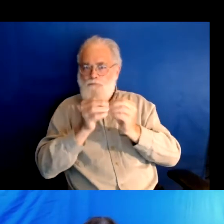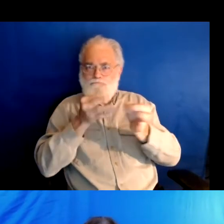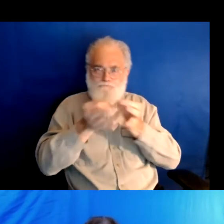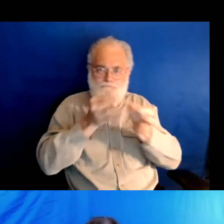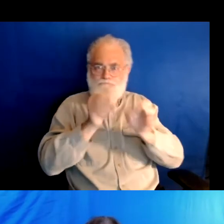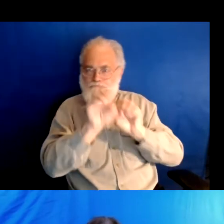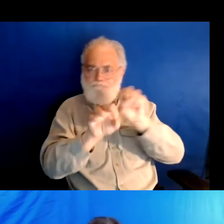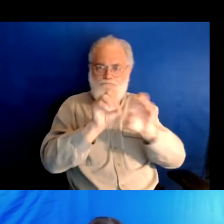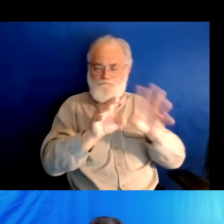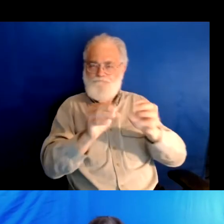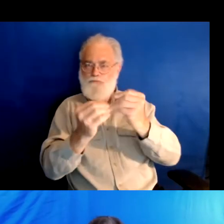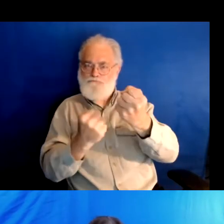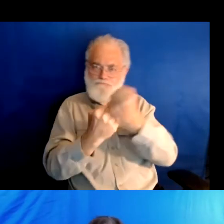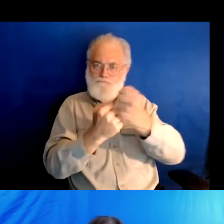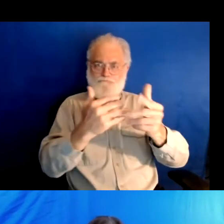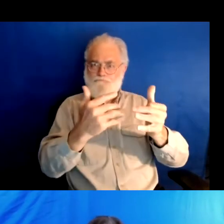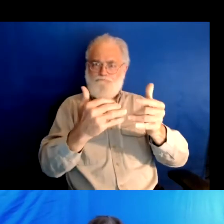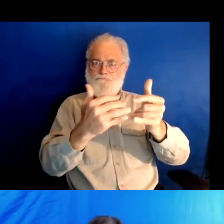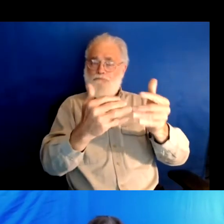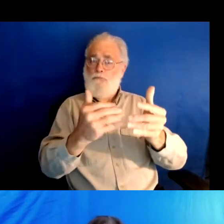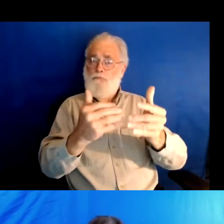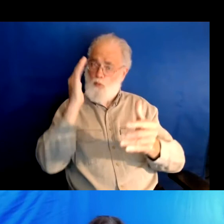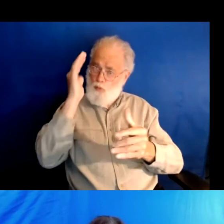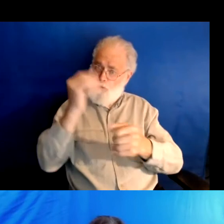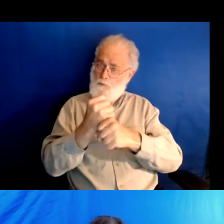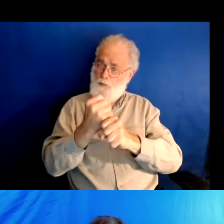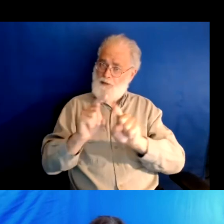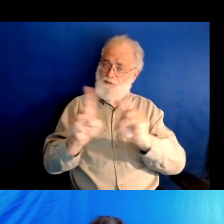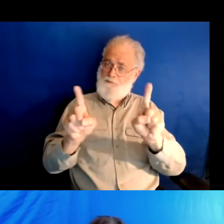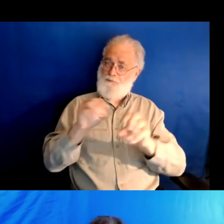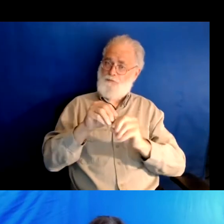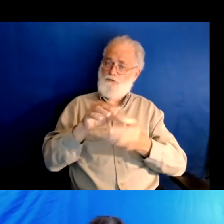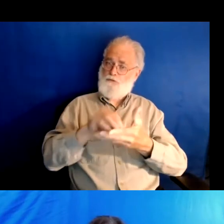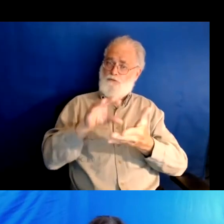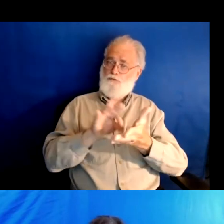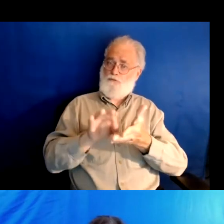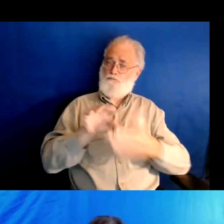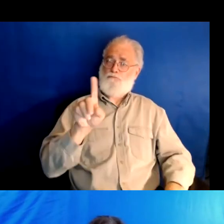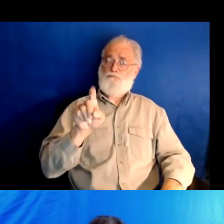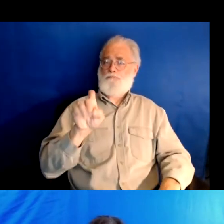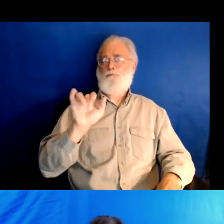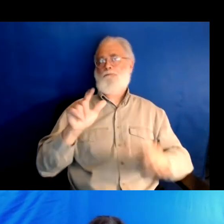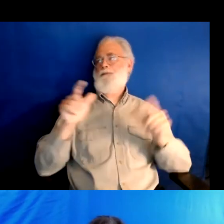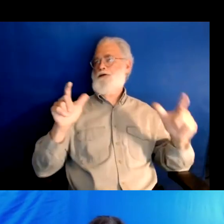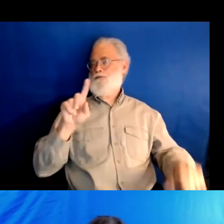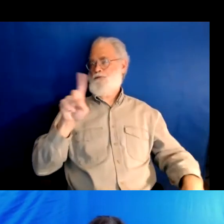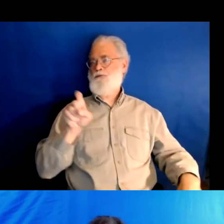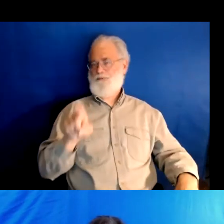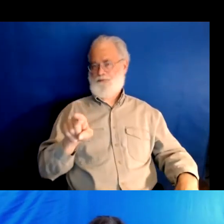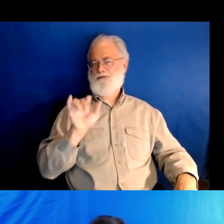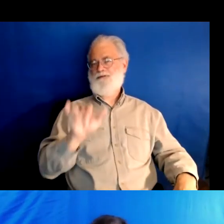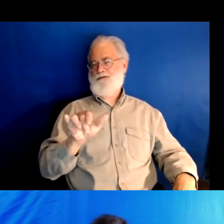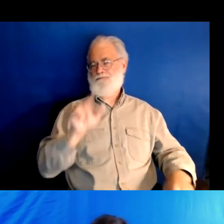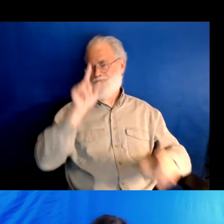different treatments, more explanations, and more support, and see if it will make a difference in the